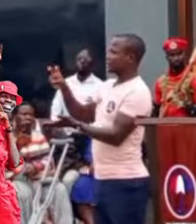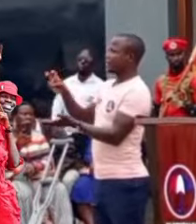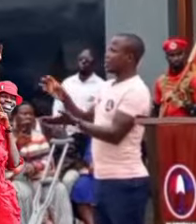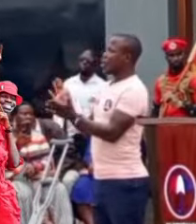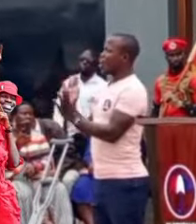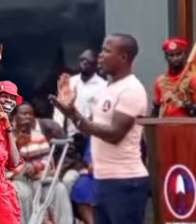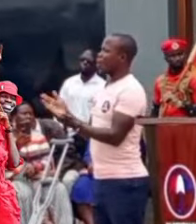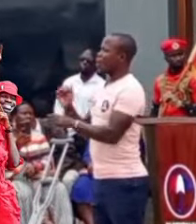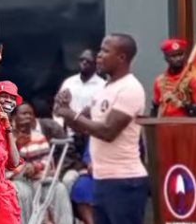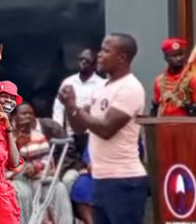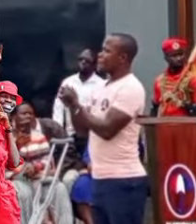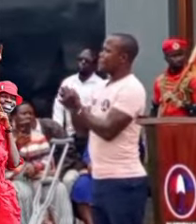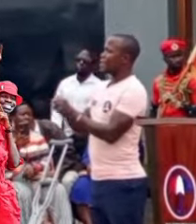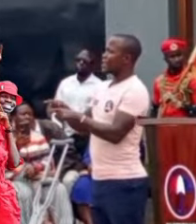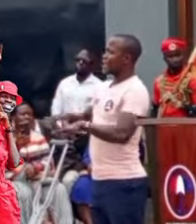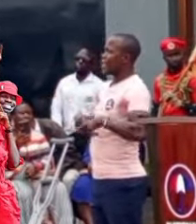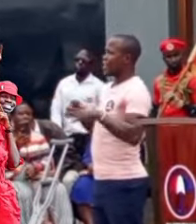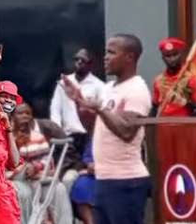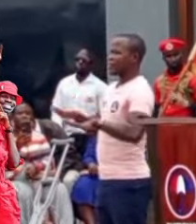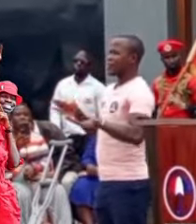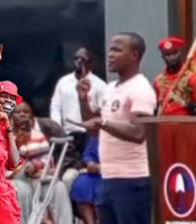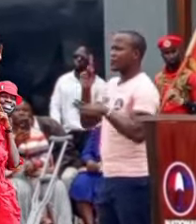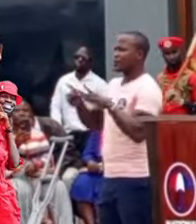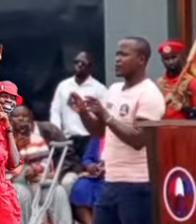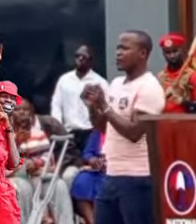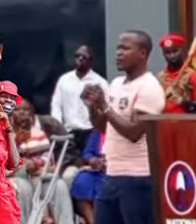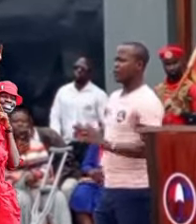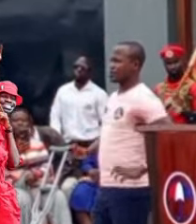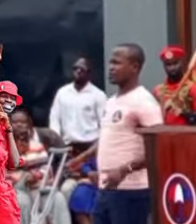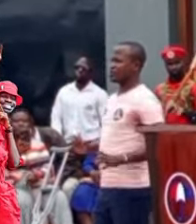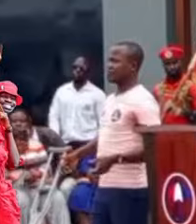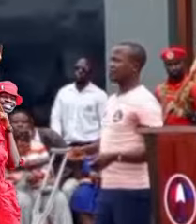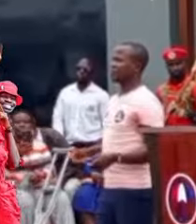making life comfortable for people that are physically challenged.